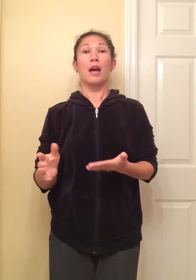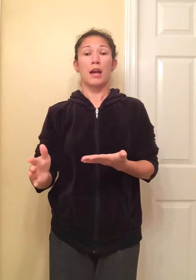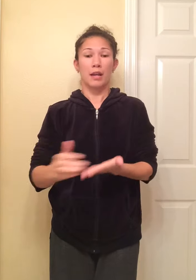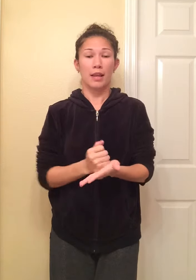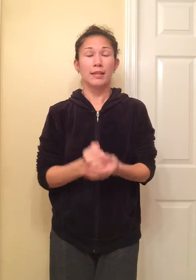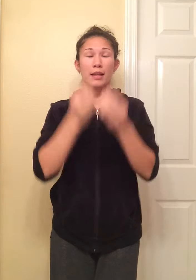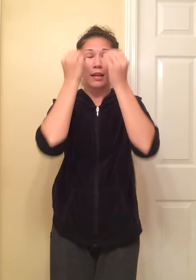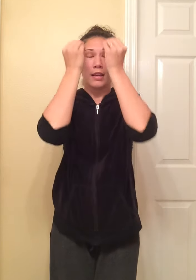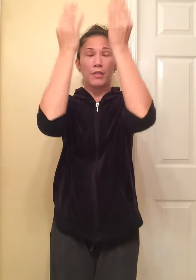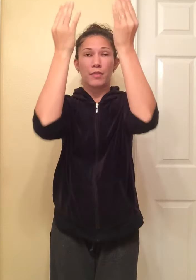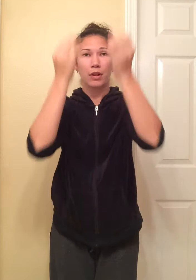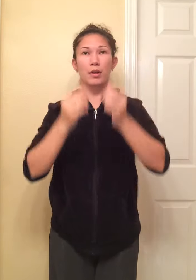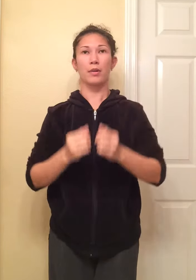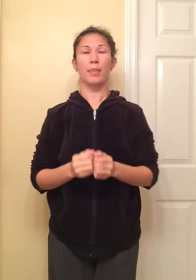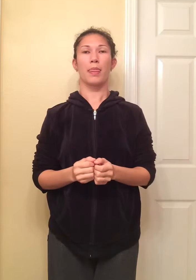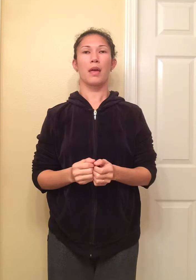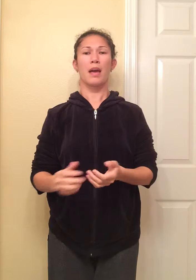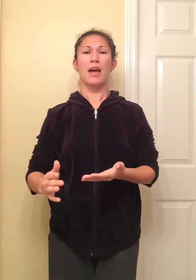How do they do it?